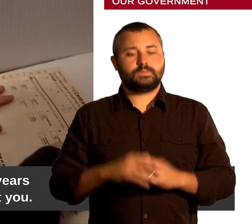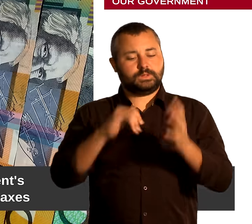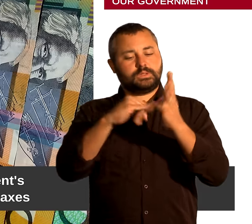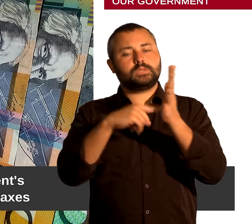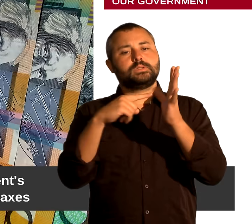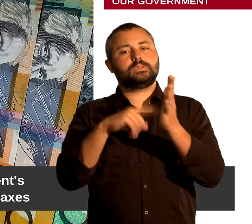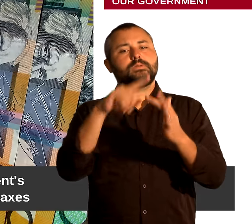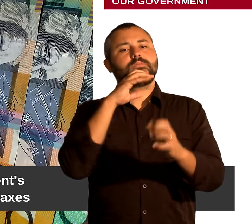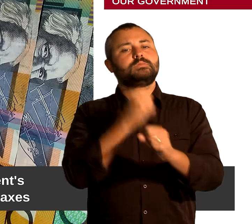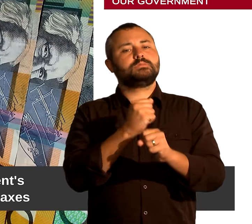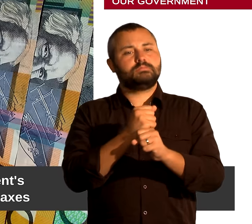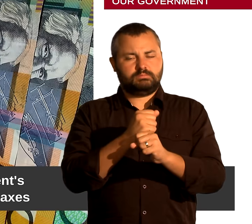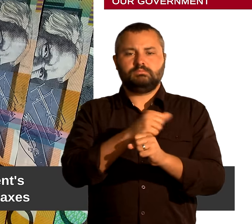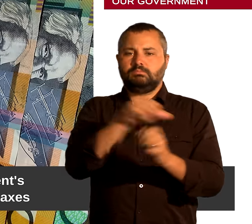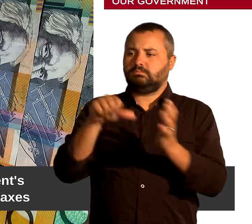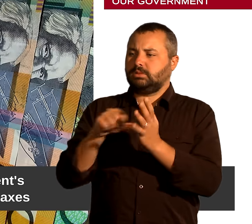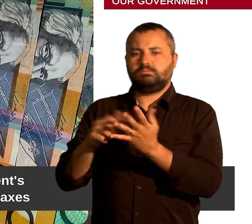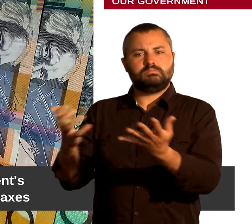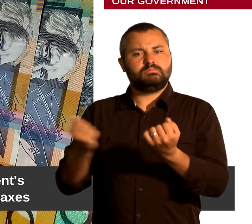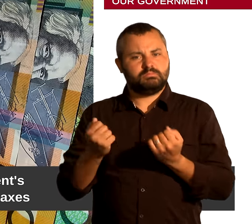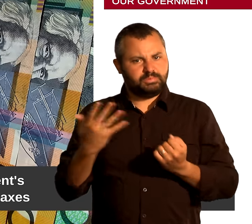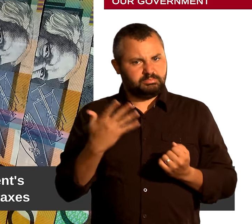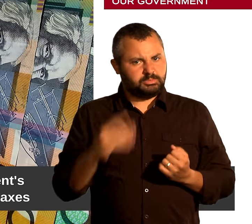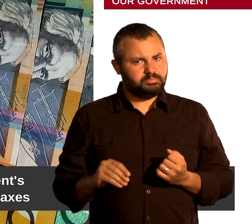The State Government's income comes from taxes...